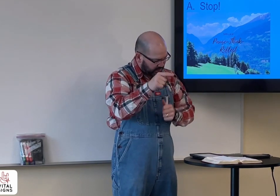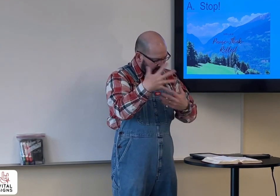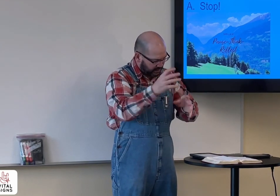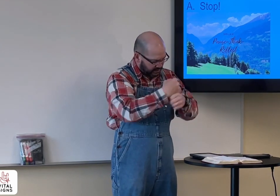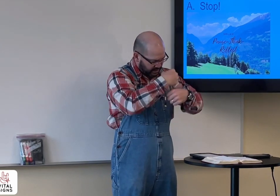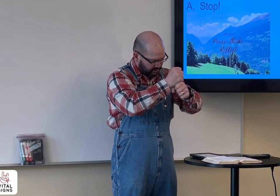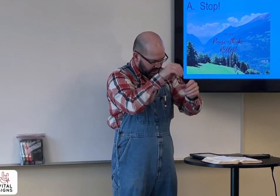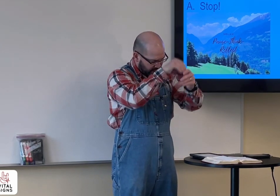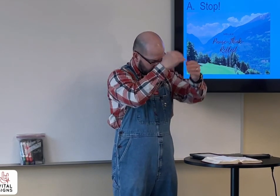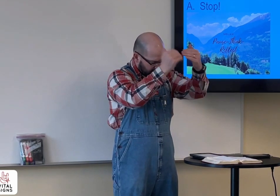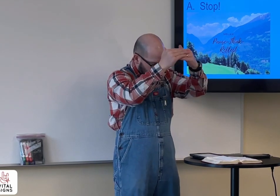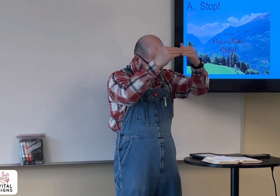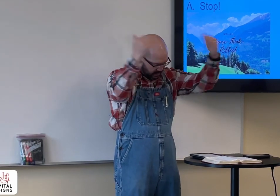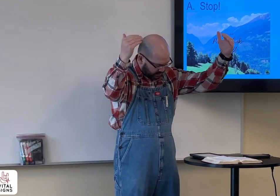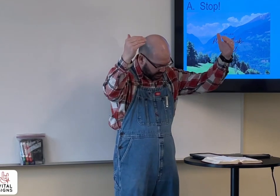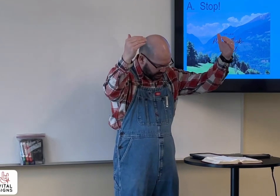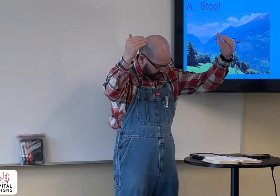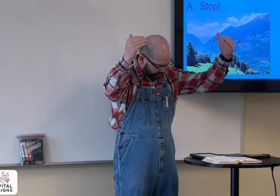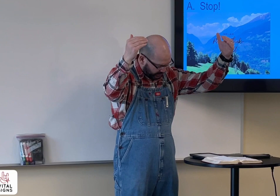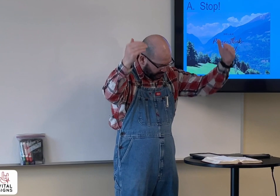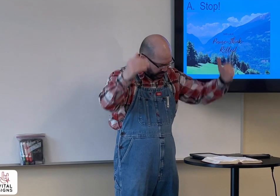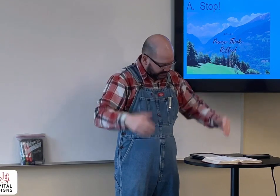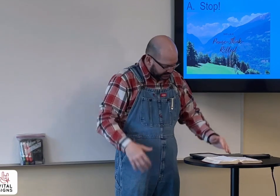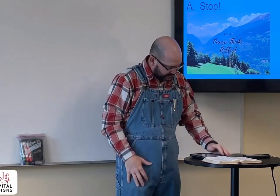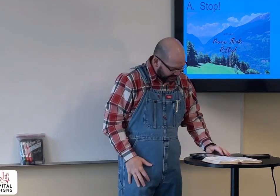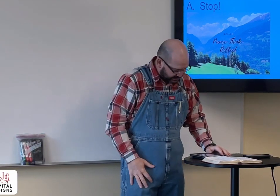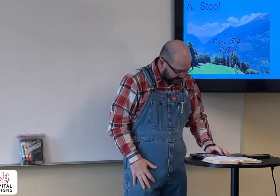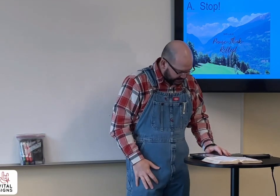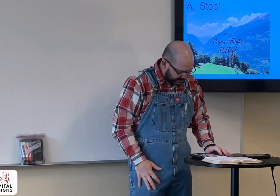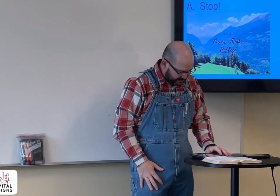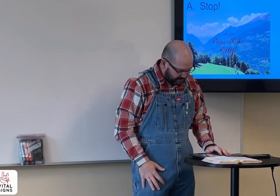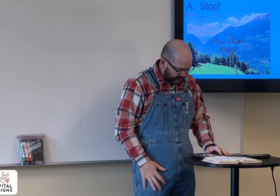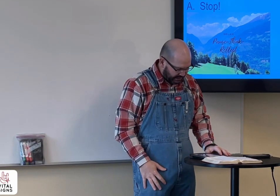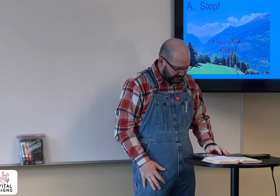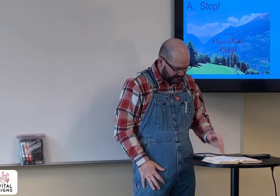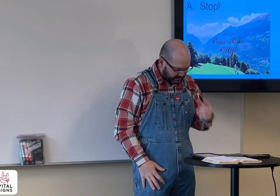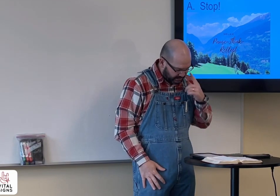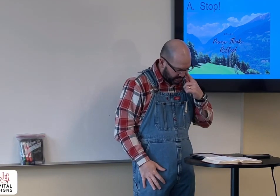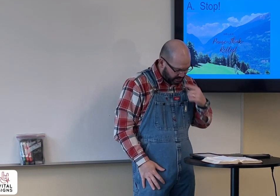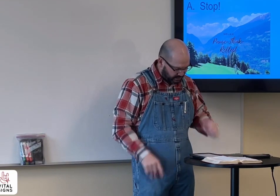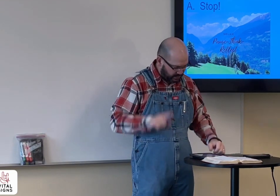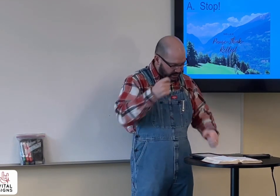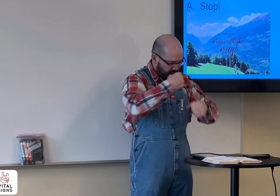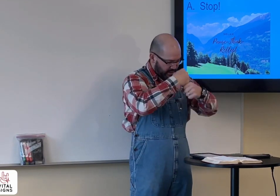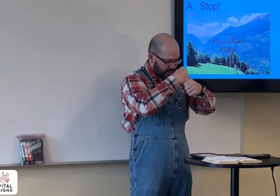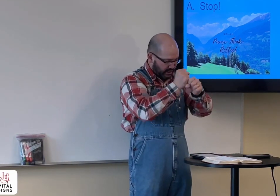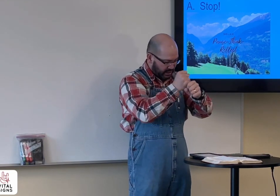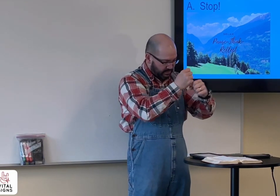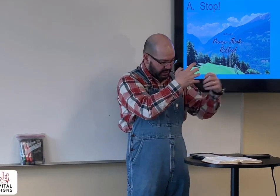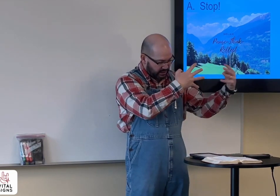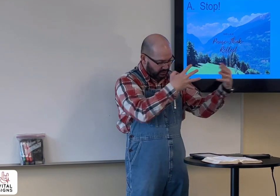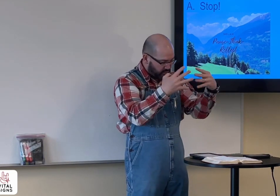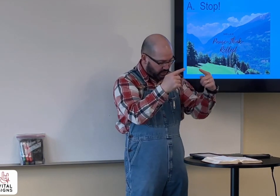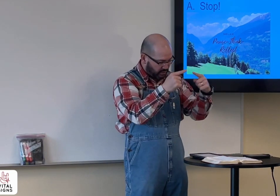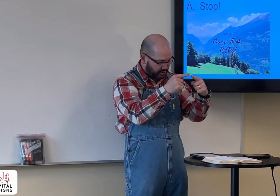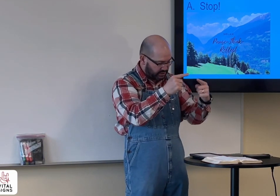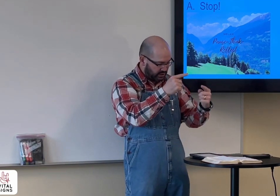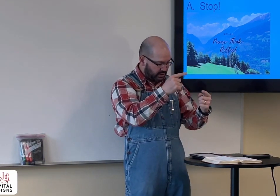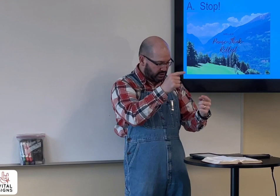and that He destroys what desolations He hath made in the earth. He maketh wars to